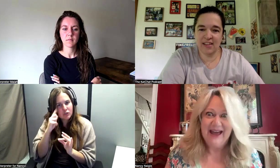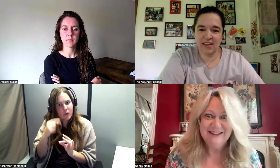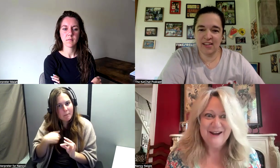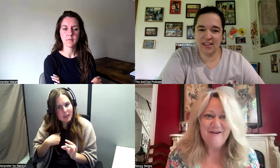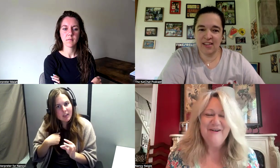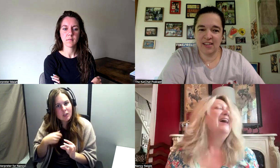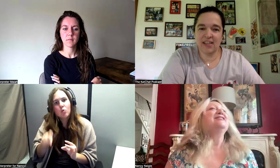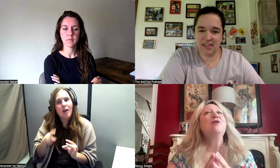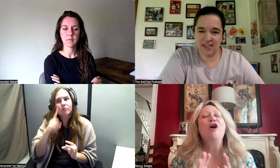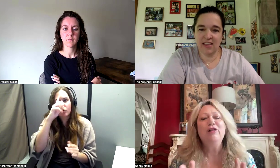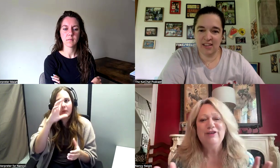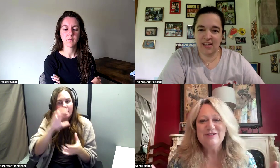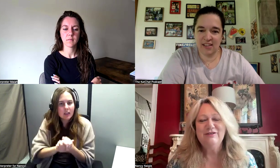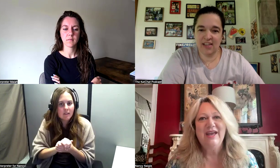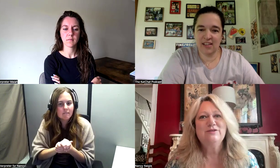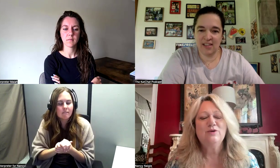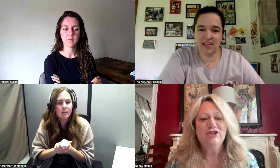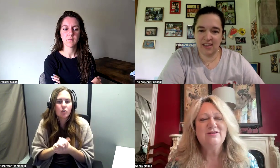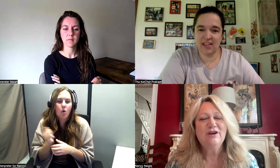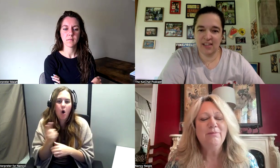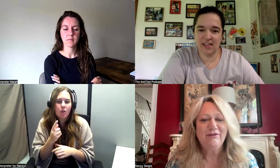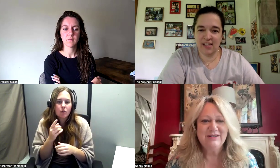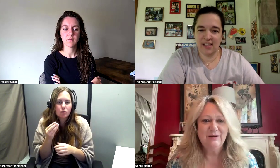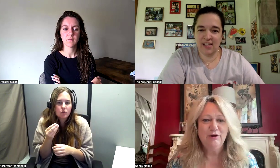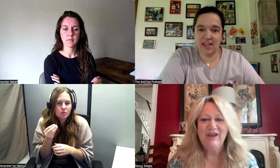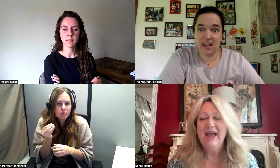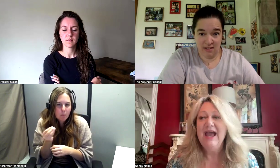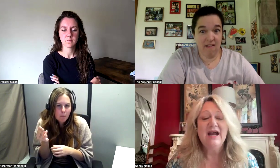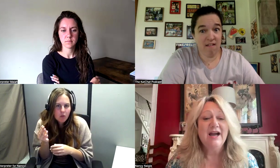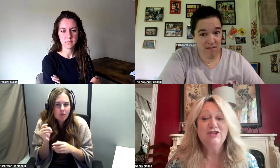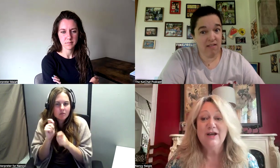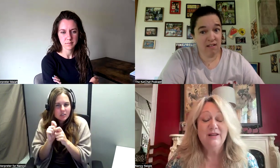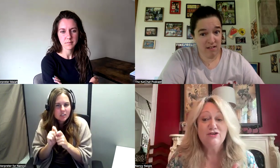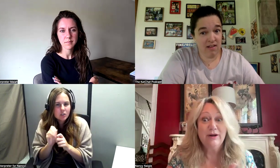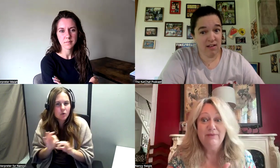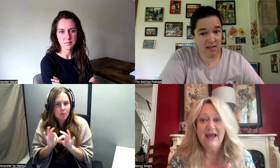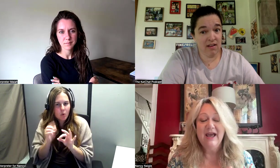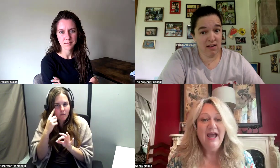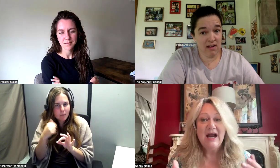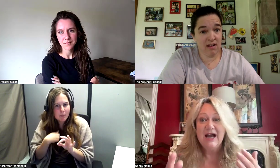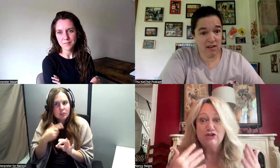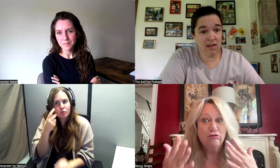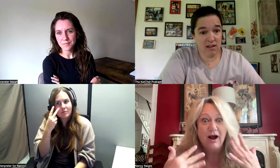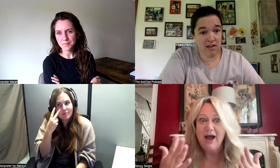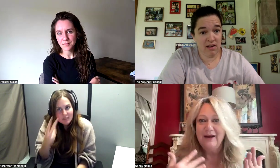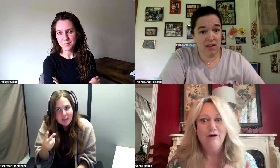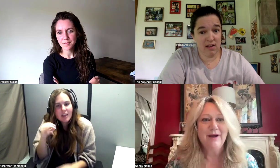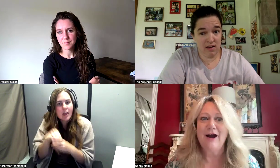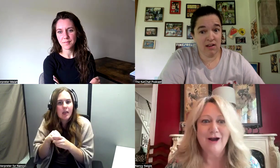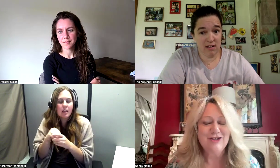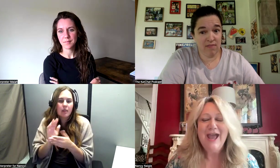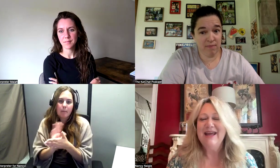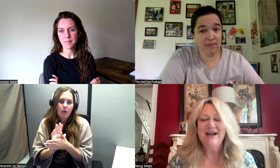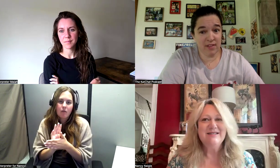believe that. So all of those little things were just so perfect in the movie, and in the screenplay, and I just cried. Oh